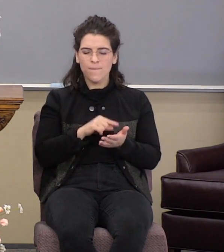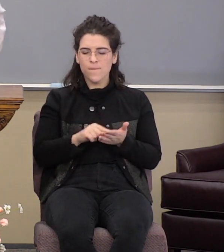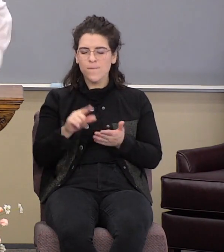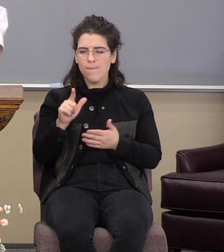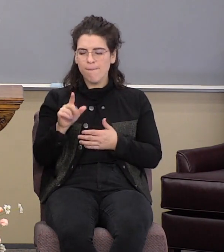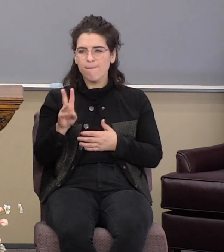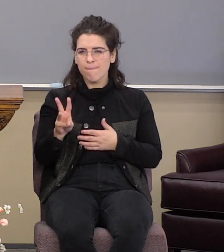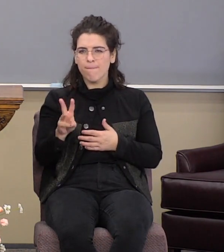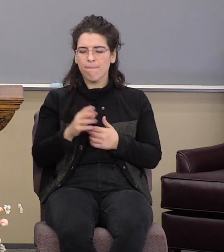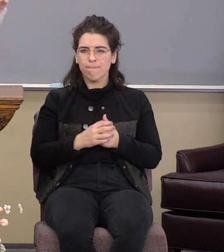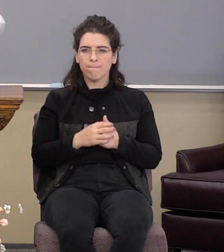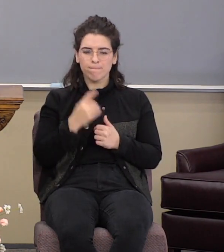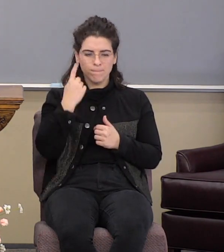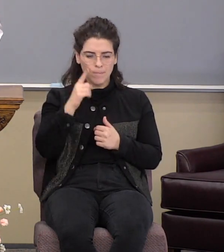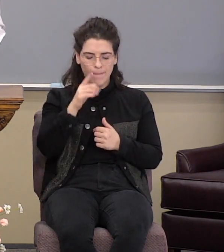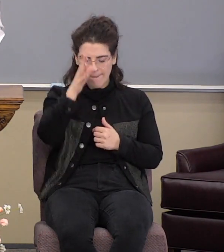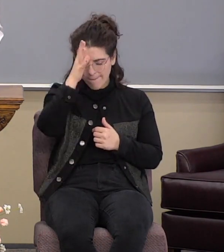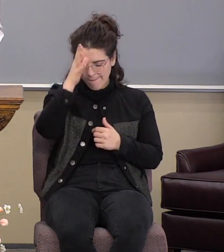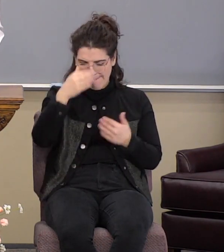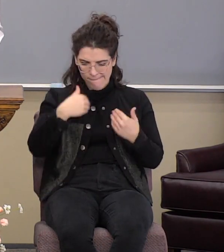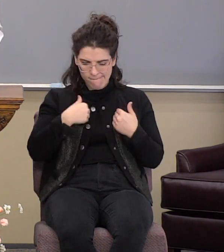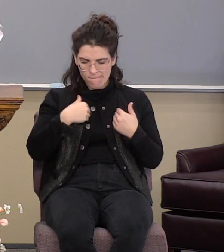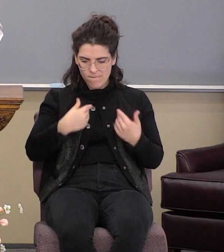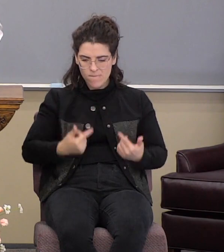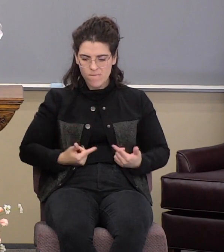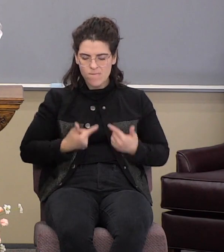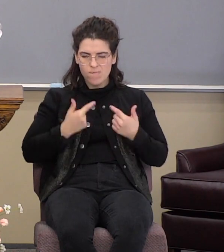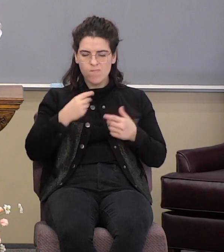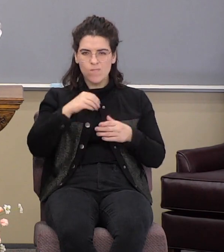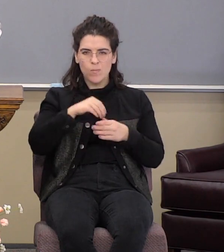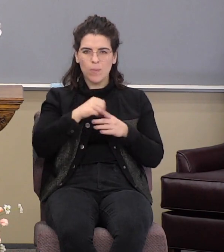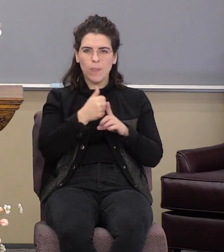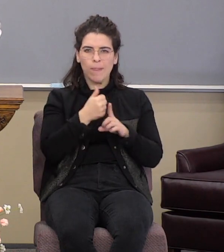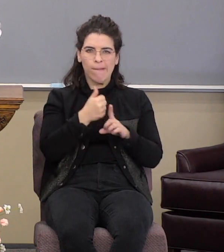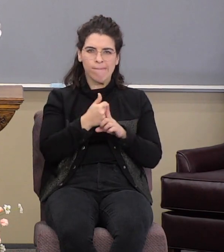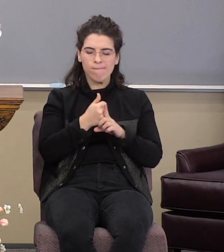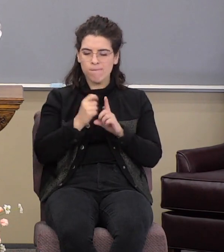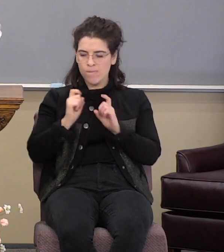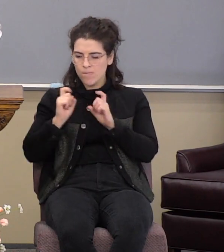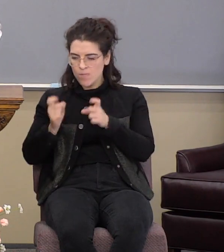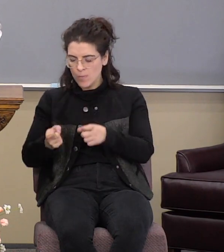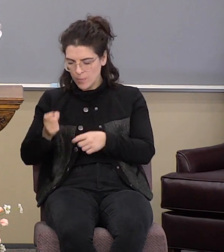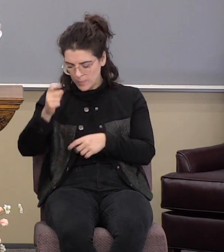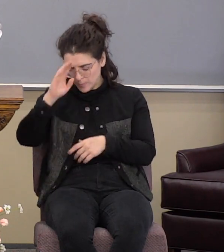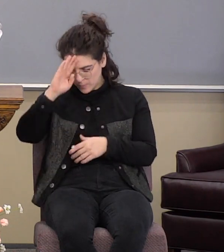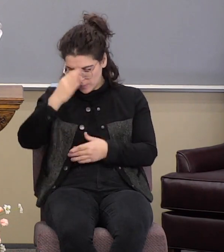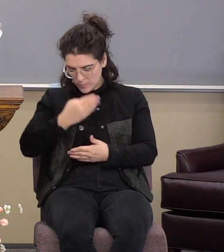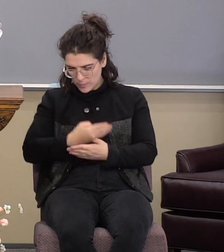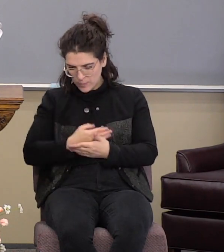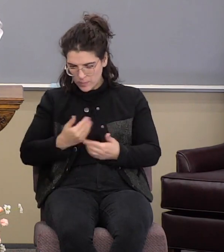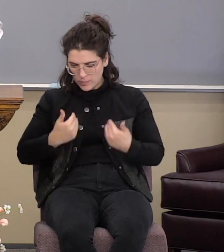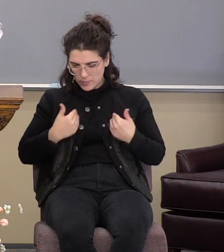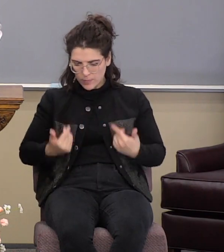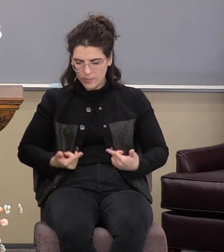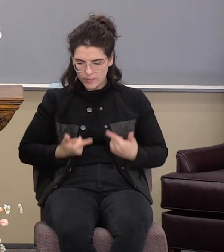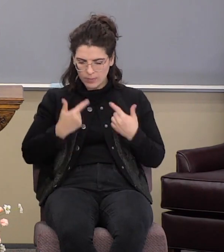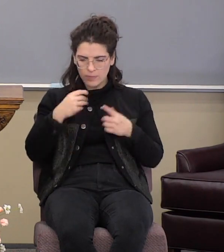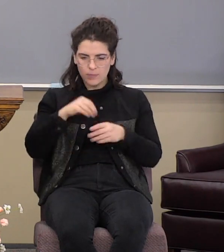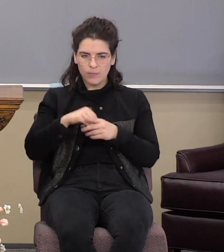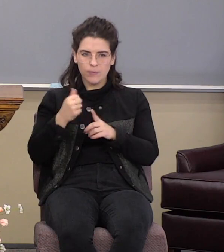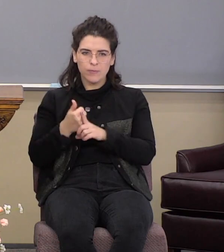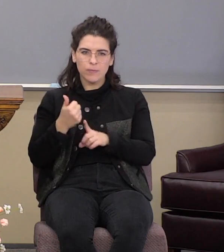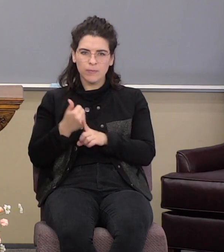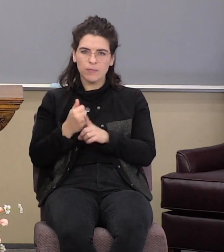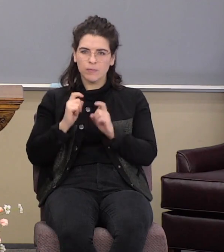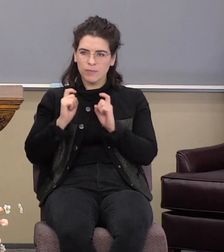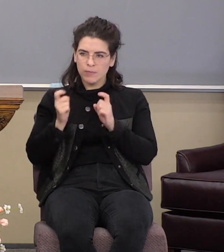26, for as the Father hath life in himself, so hath he given to the Son to have life in himself, and hath given